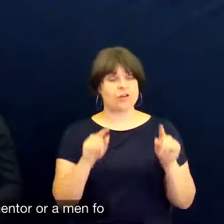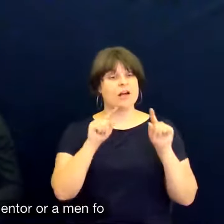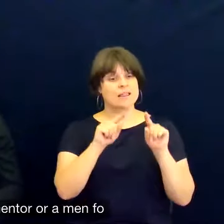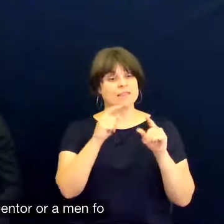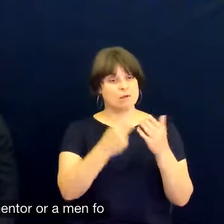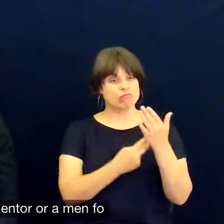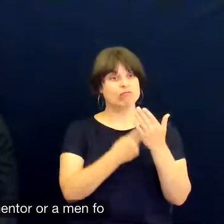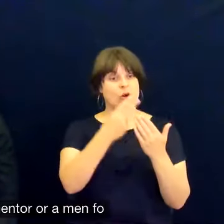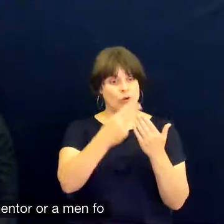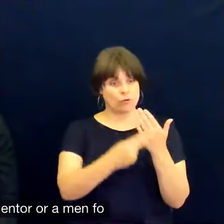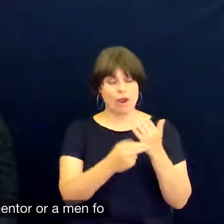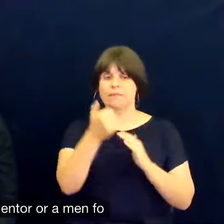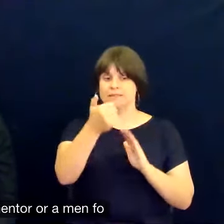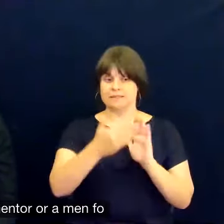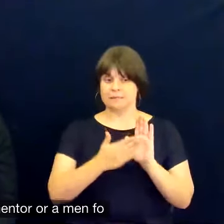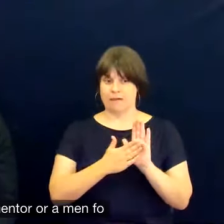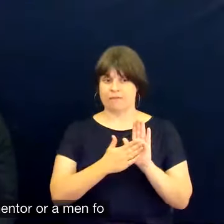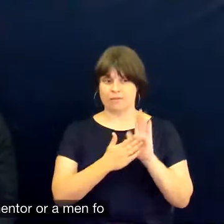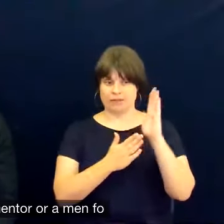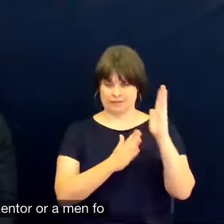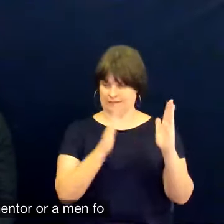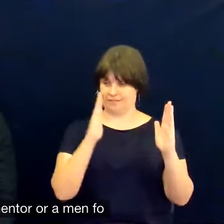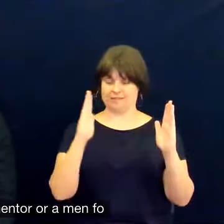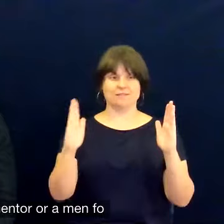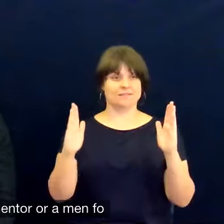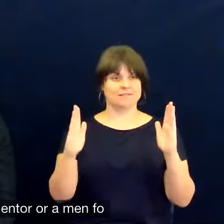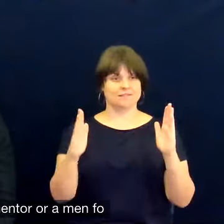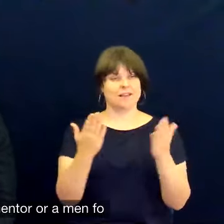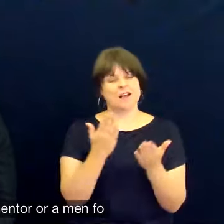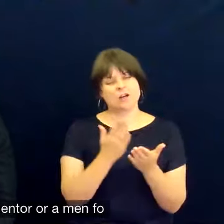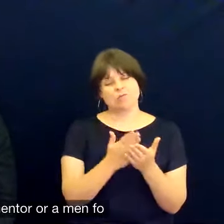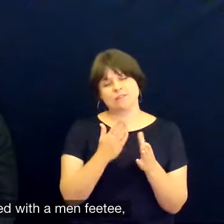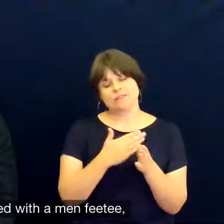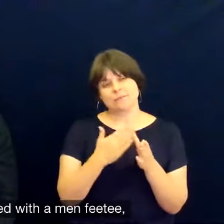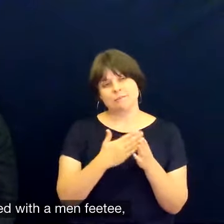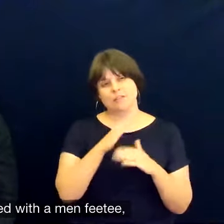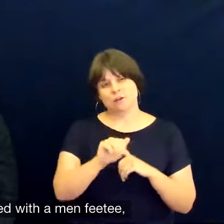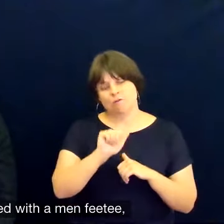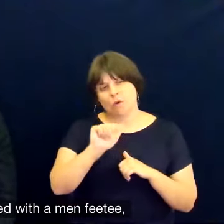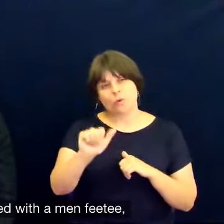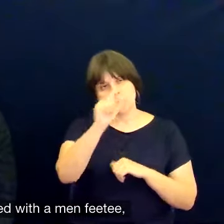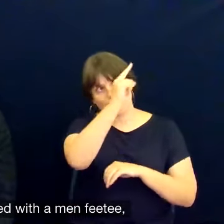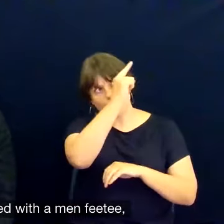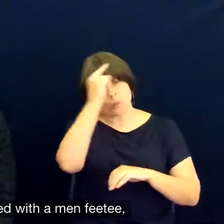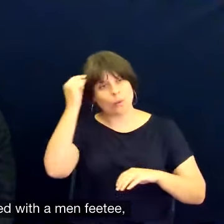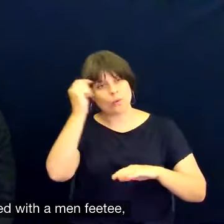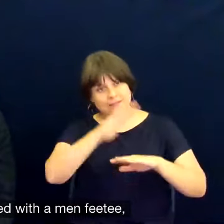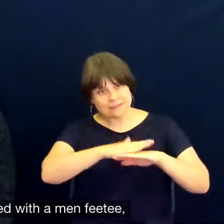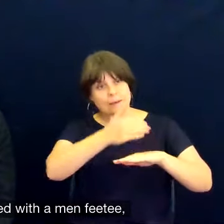will go over 6 months, and it really depends on the goals that you have set up, and you may